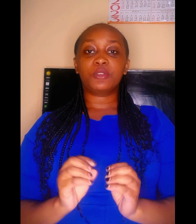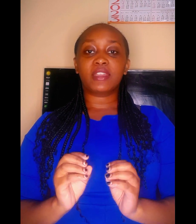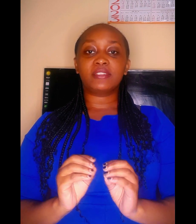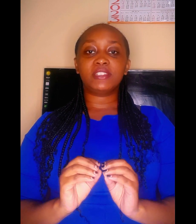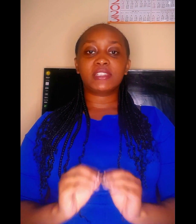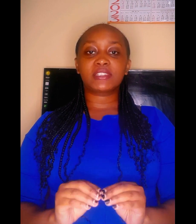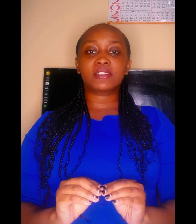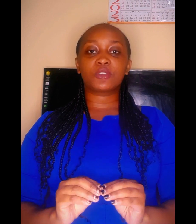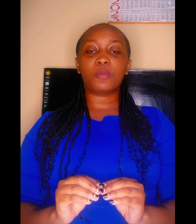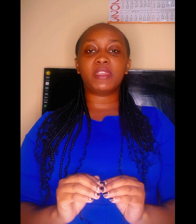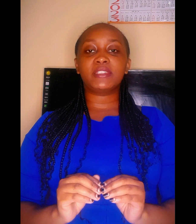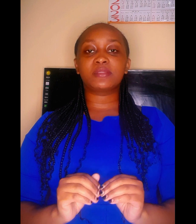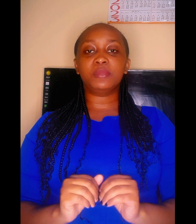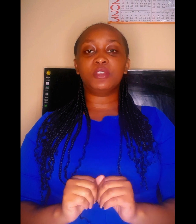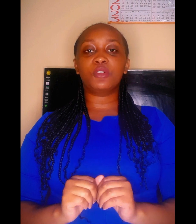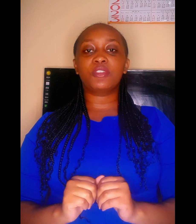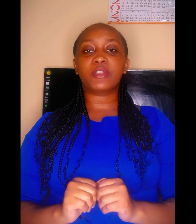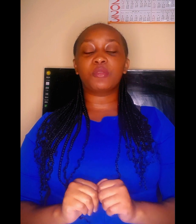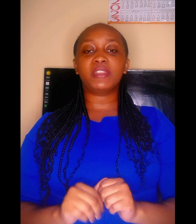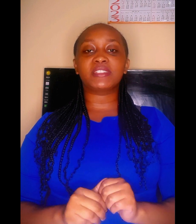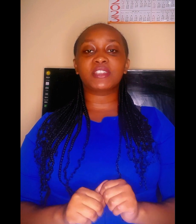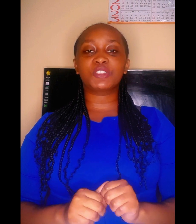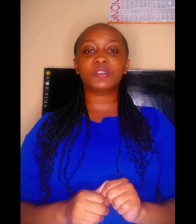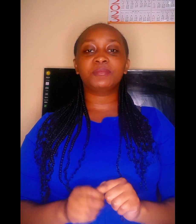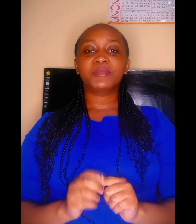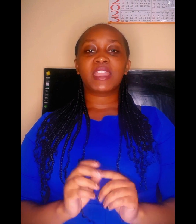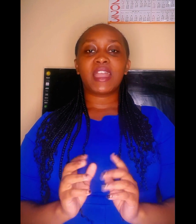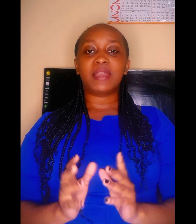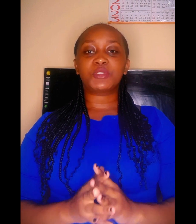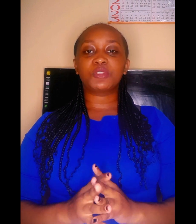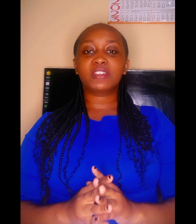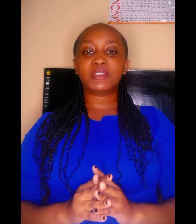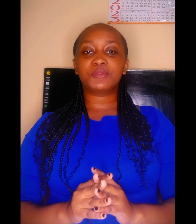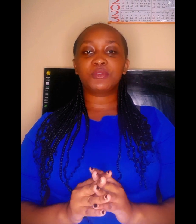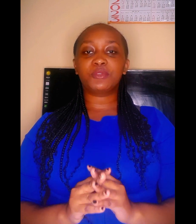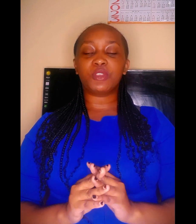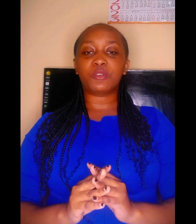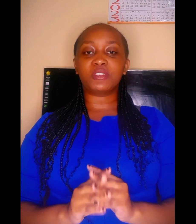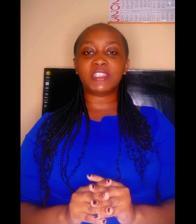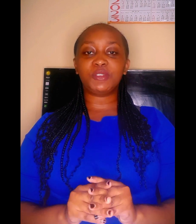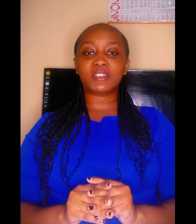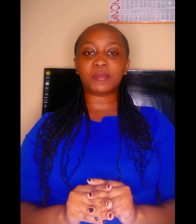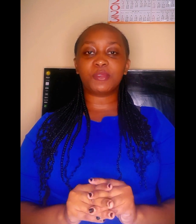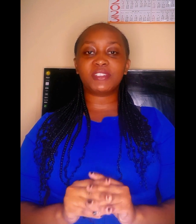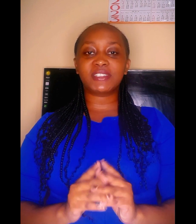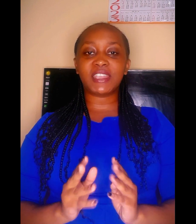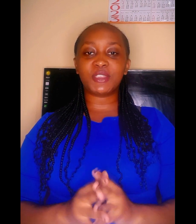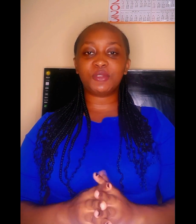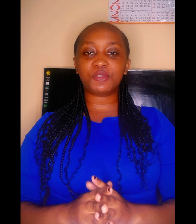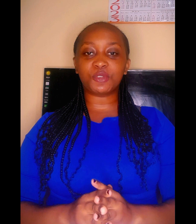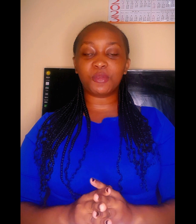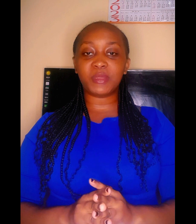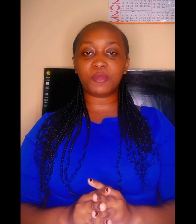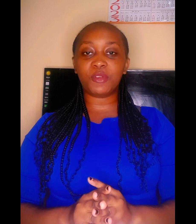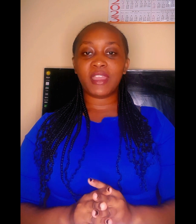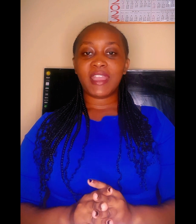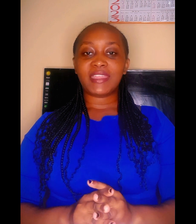can just comment below the comment section. I am so grateful for your continuous support. Thank you to all people that